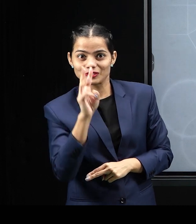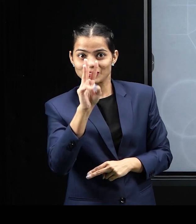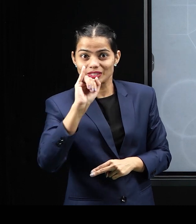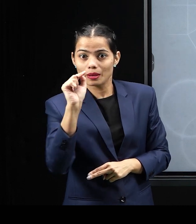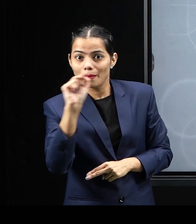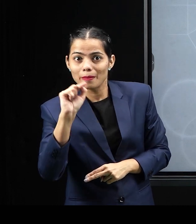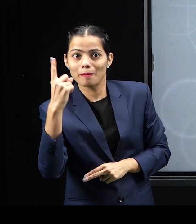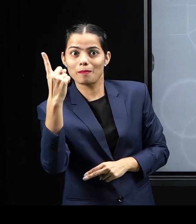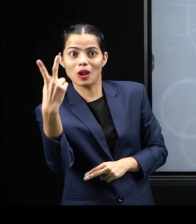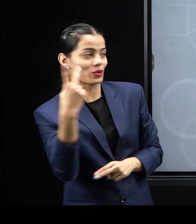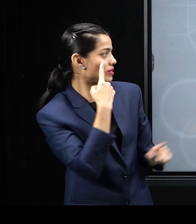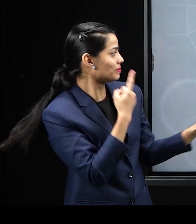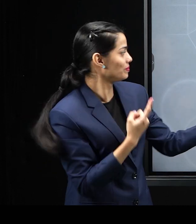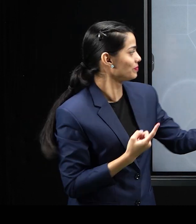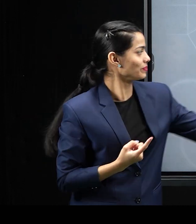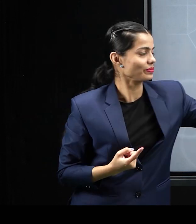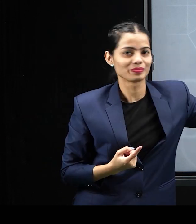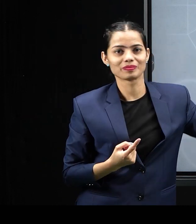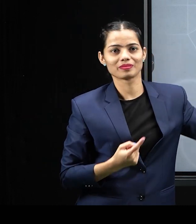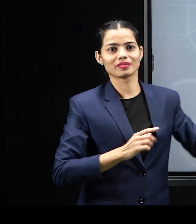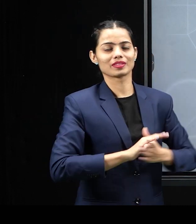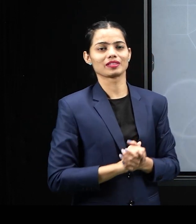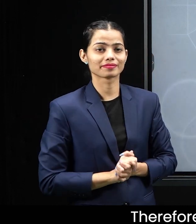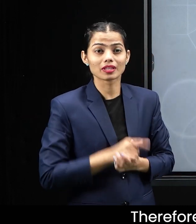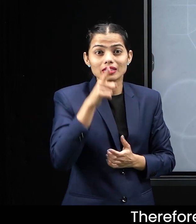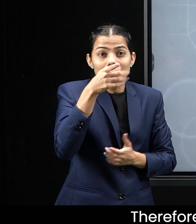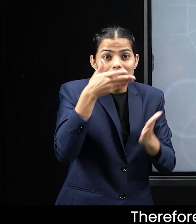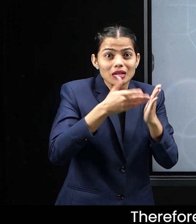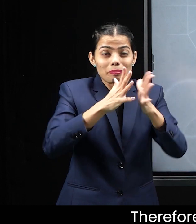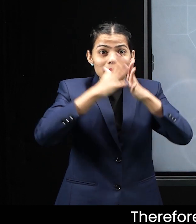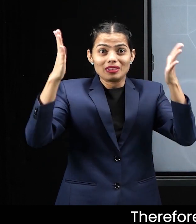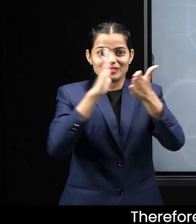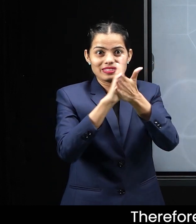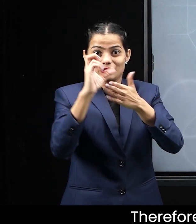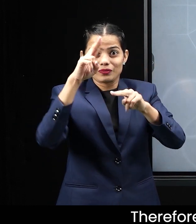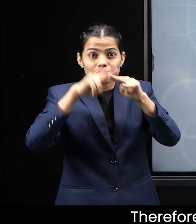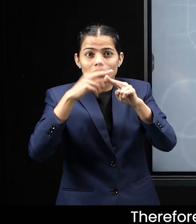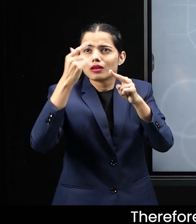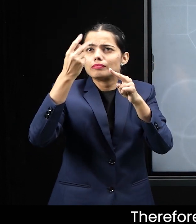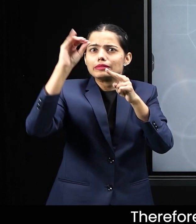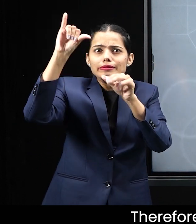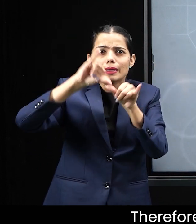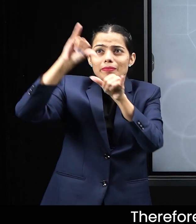636, 36 is equal to 12. Therefore, the highest common factor